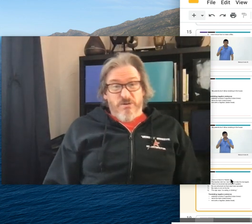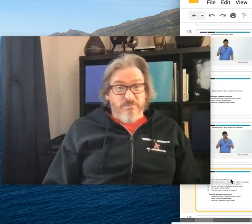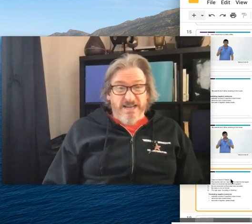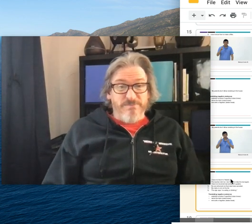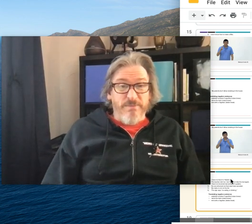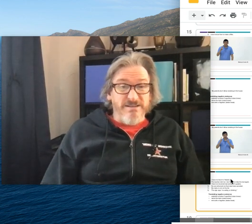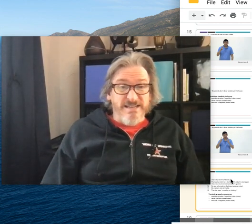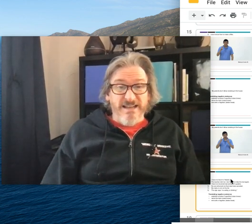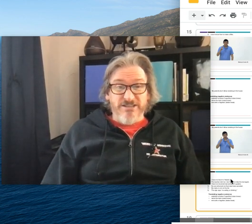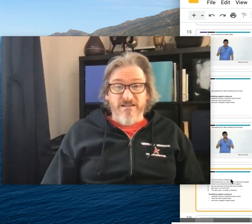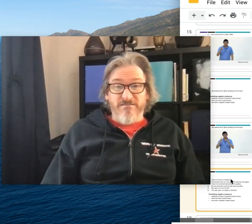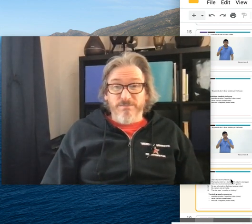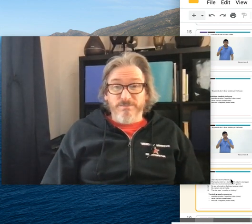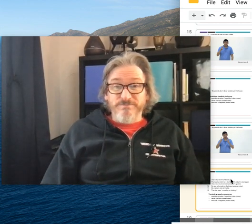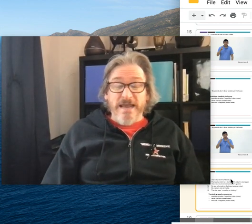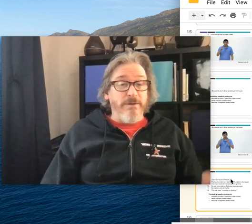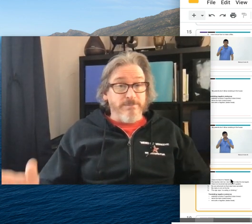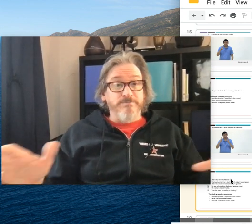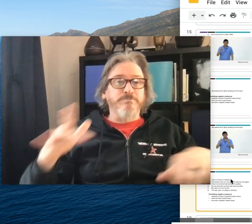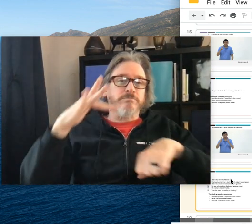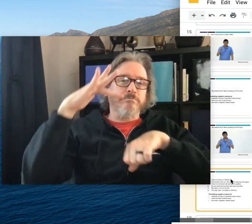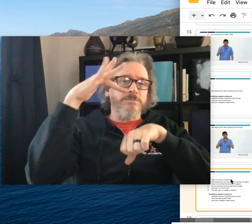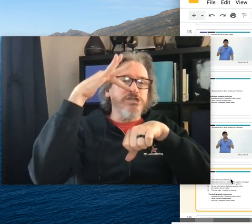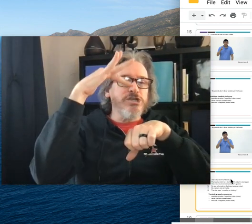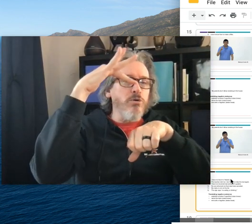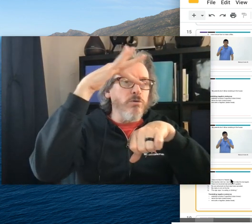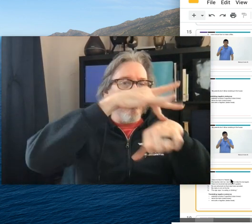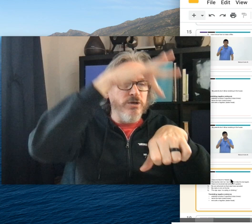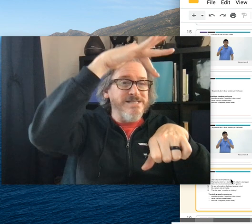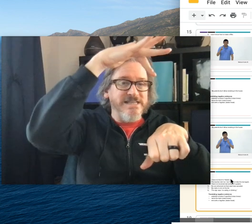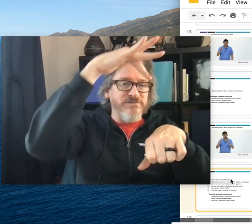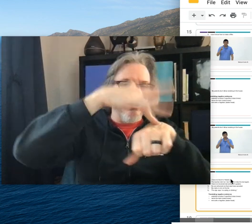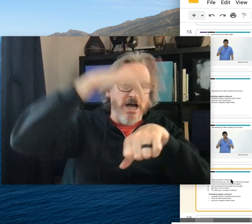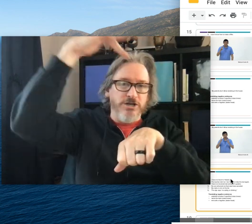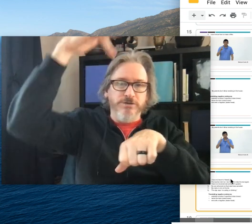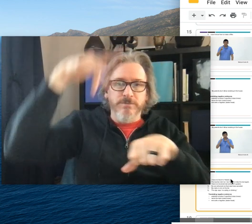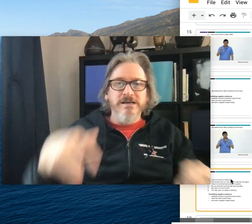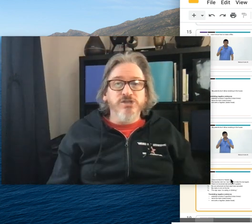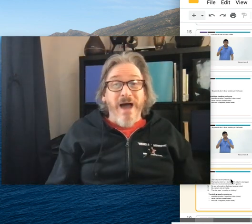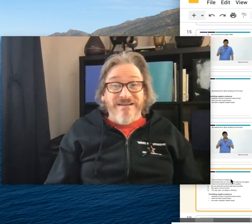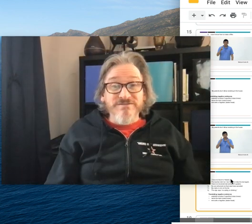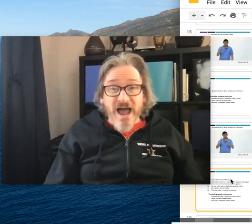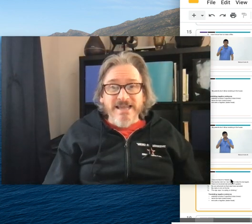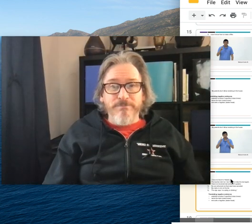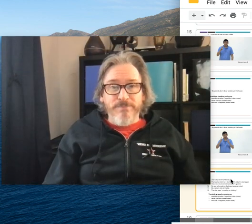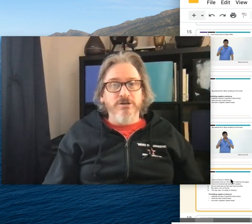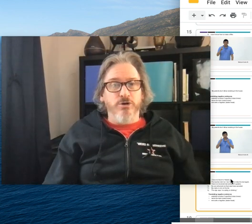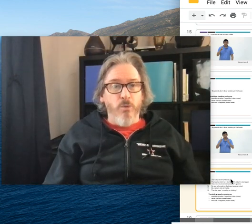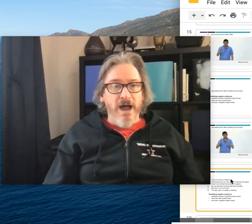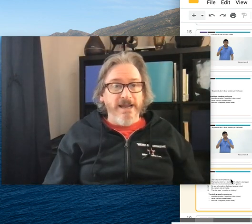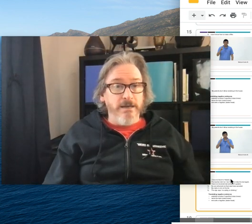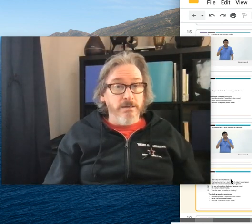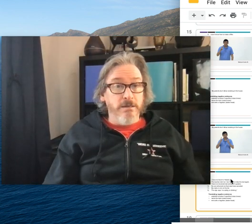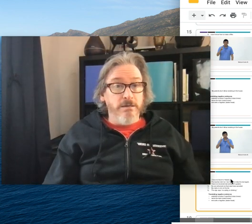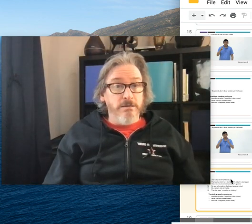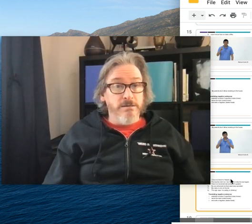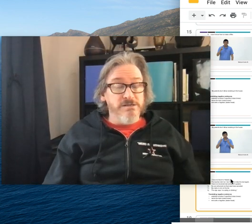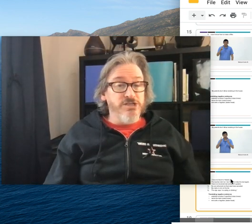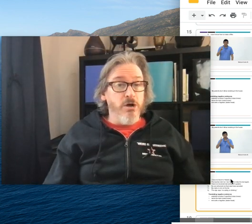I don't know. I guess my parents didn't like dry rub. Anyway, so we use this for touch. So I have not yet been to